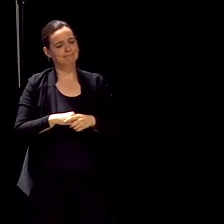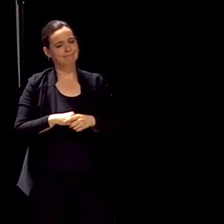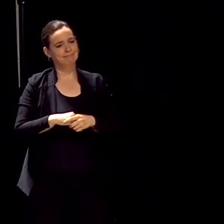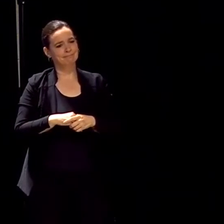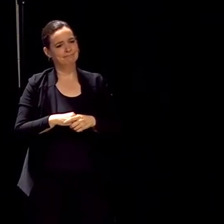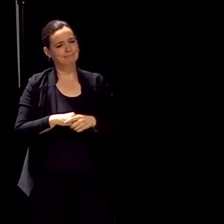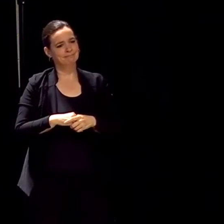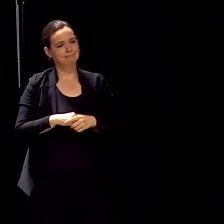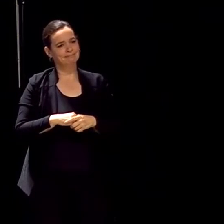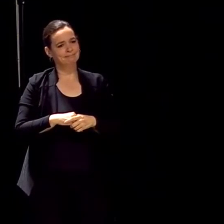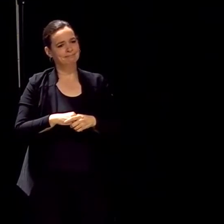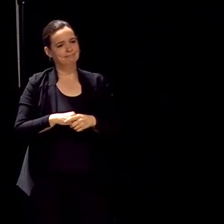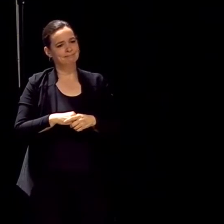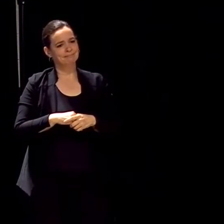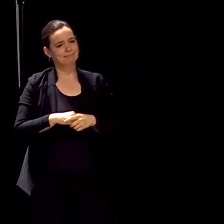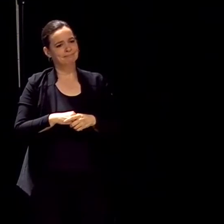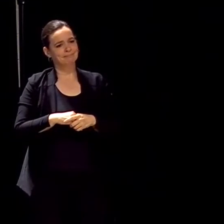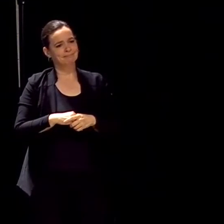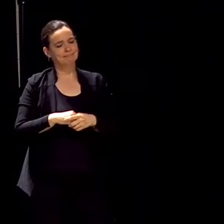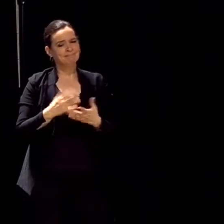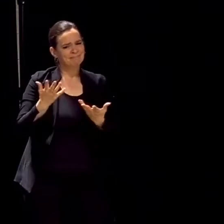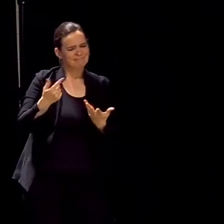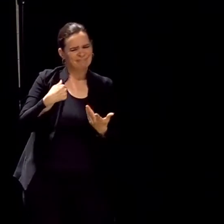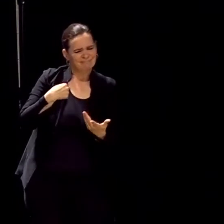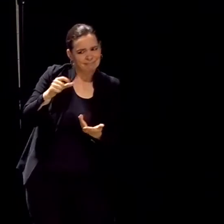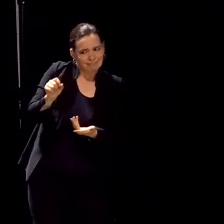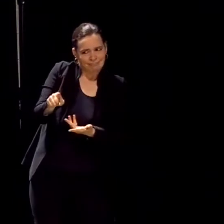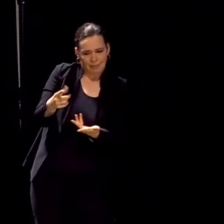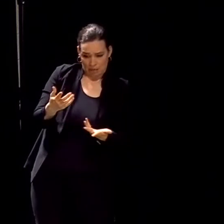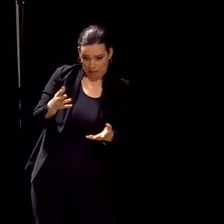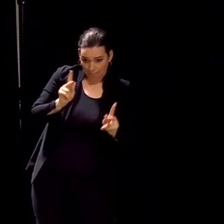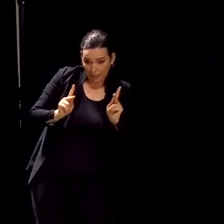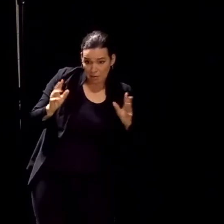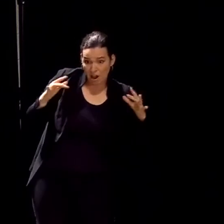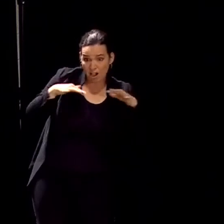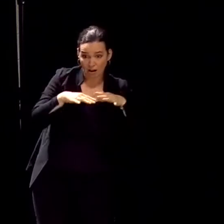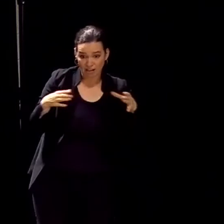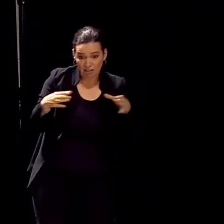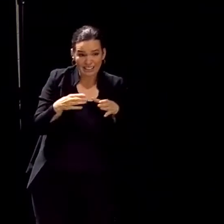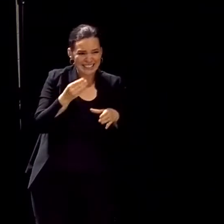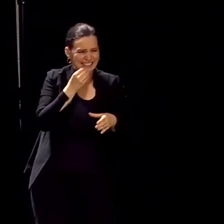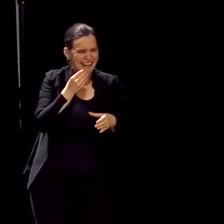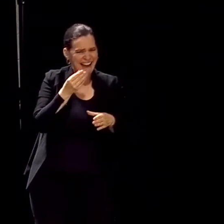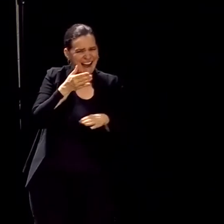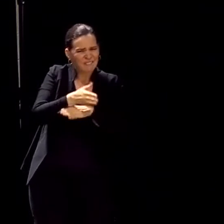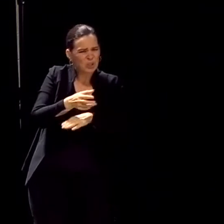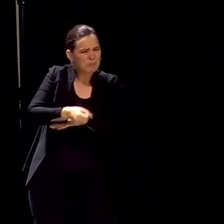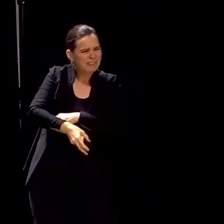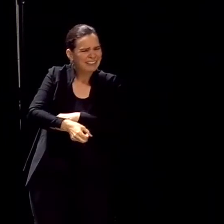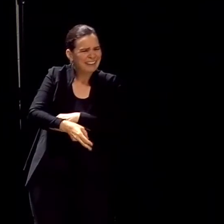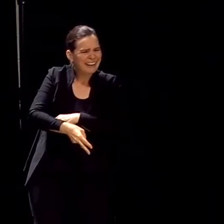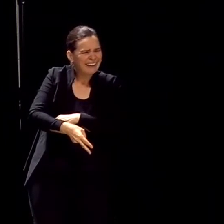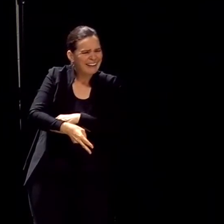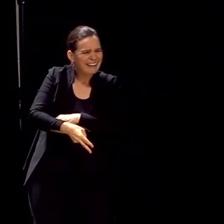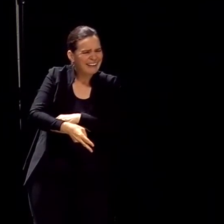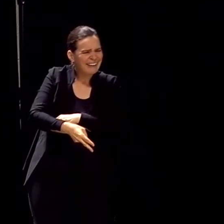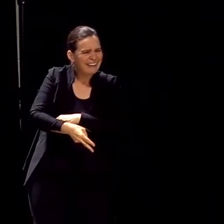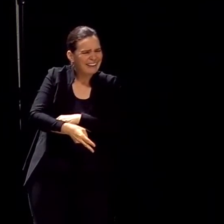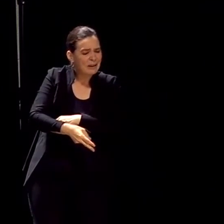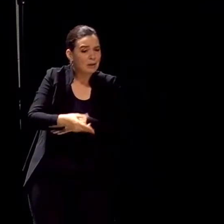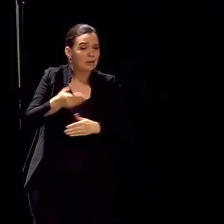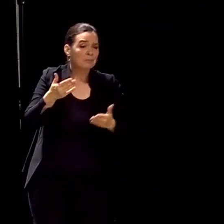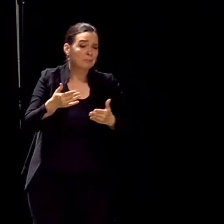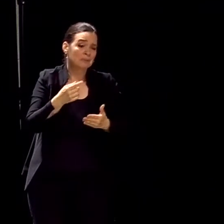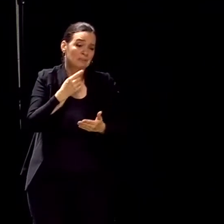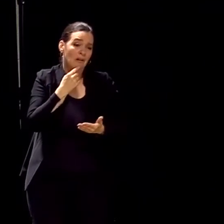hours of midnight and 2. I don't know if that's plausible, but again, I don't like being the bearer of bad news